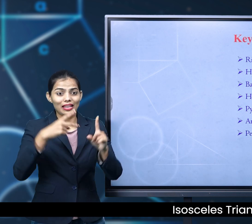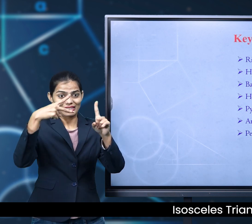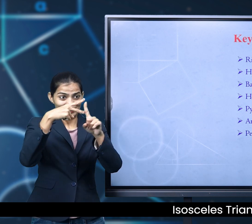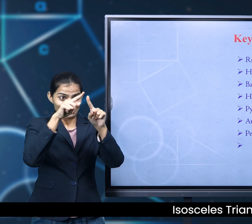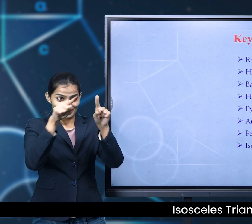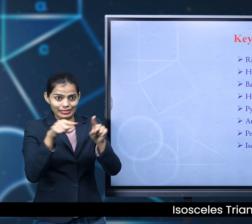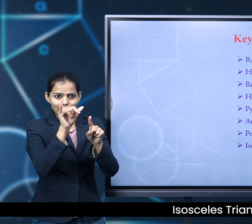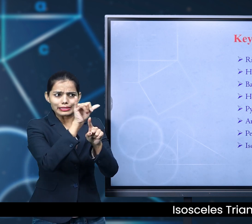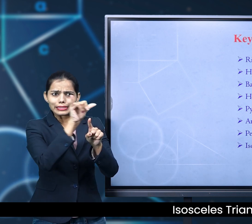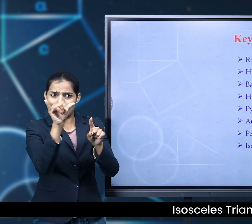isosceles triangle,